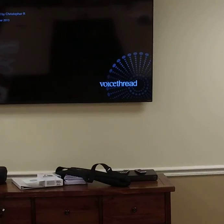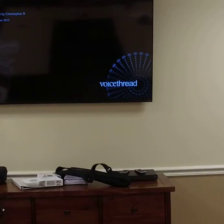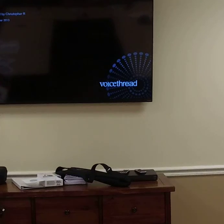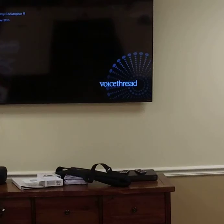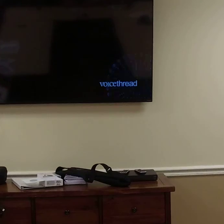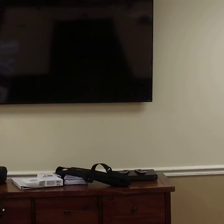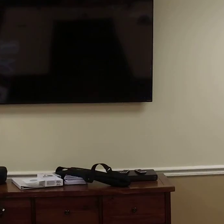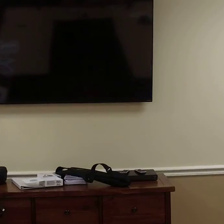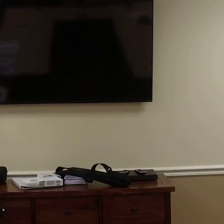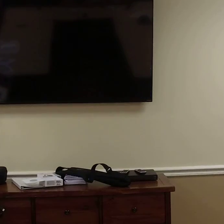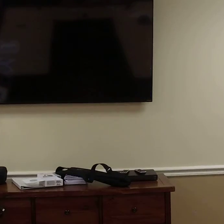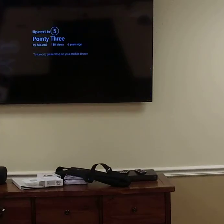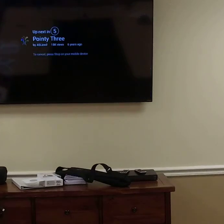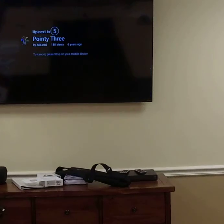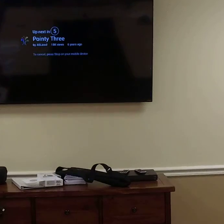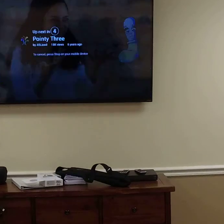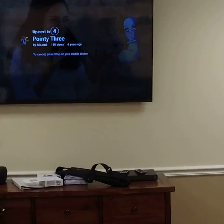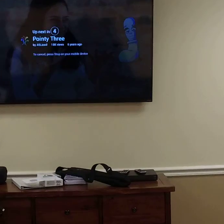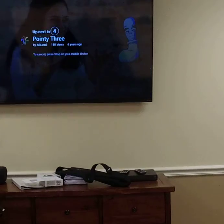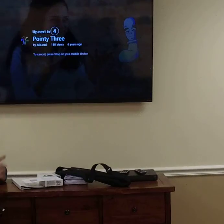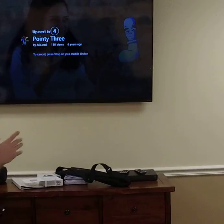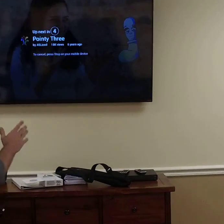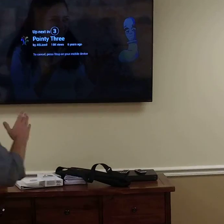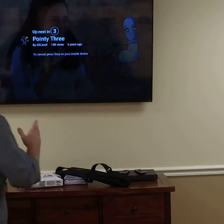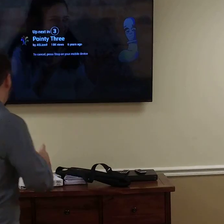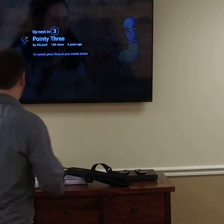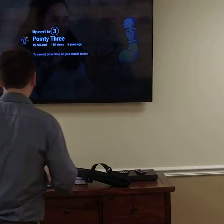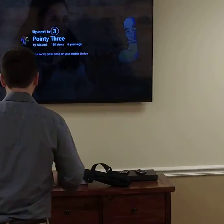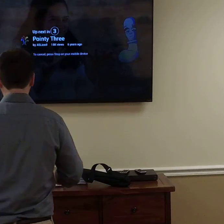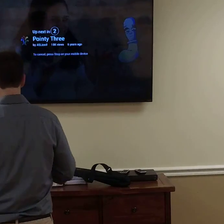Would you have done the same thing? I would have never come up with that in a million years.